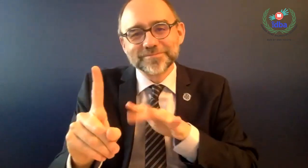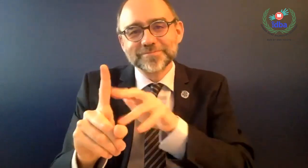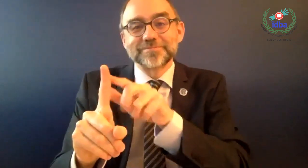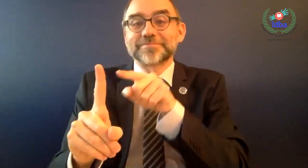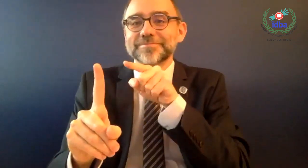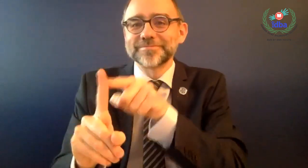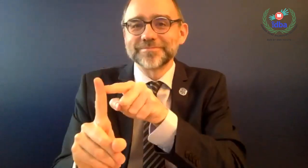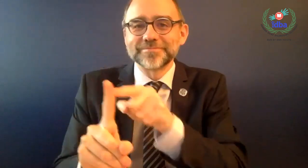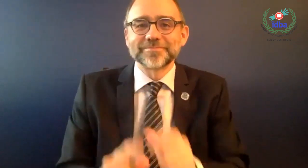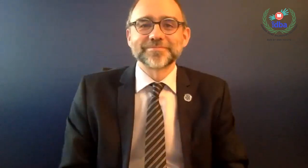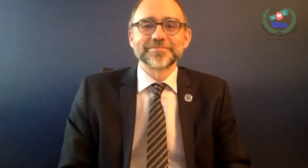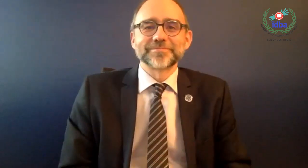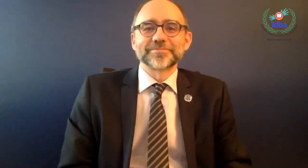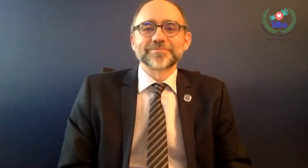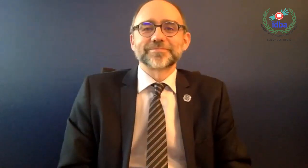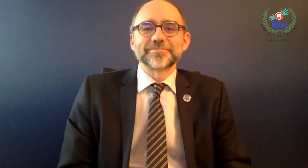that ambition that we have set, the goals that we have set.